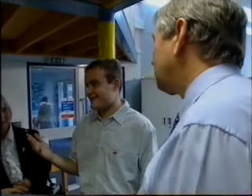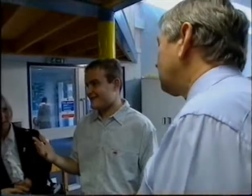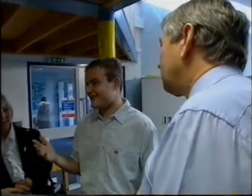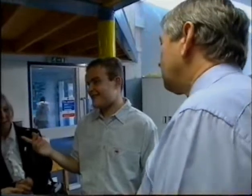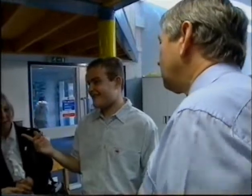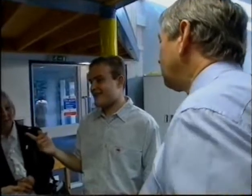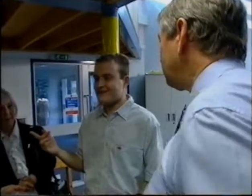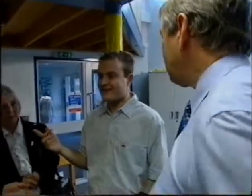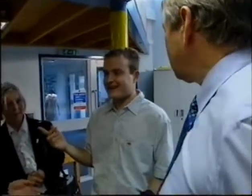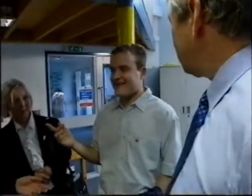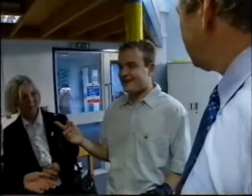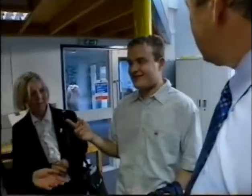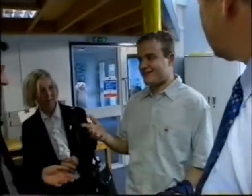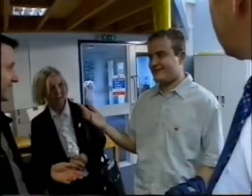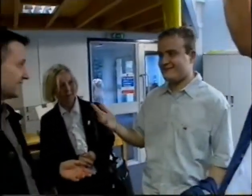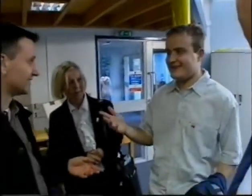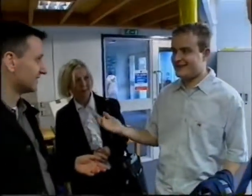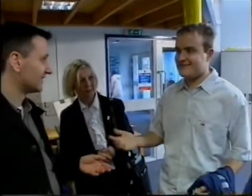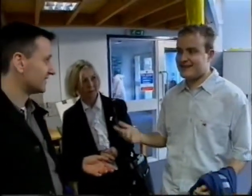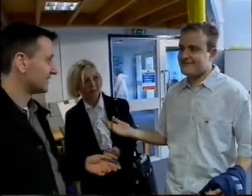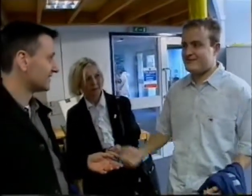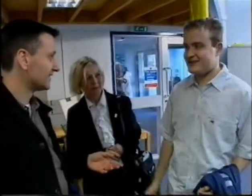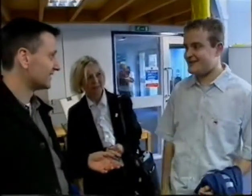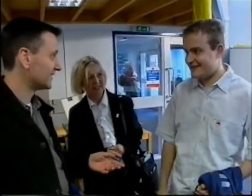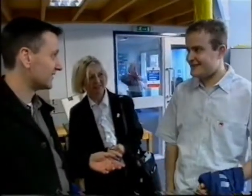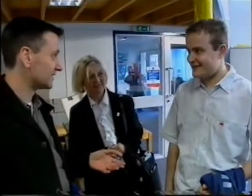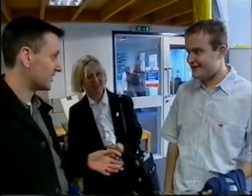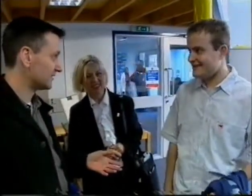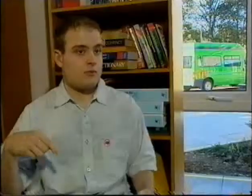UK who've attended the world's only university for the deaf in America. Is it?